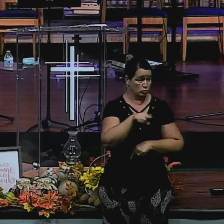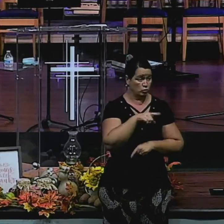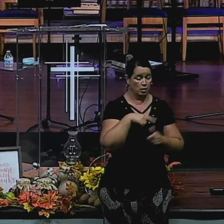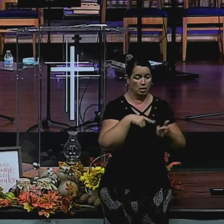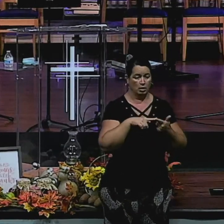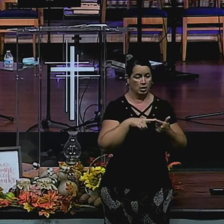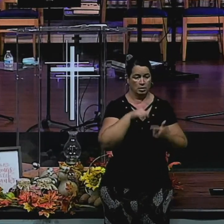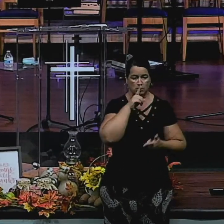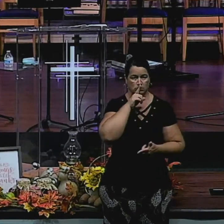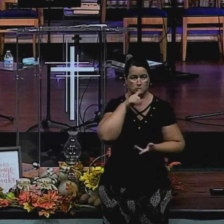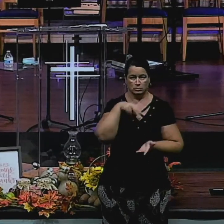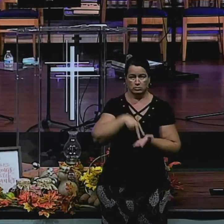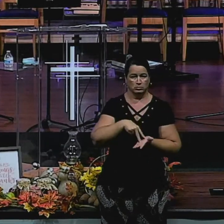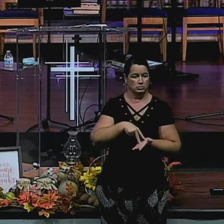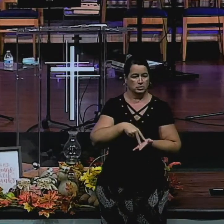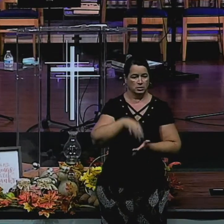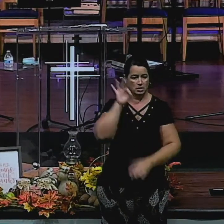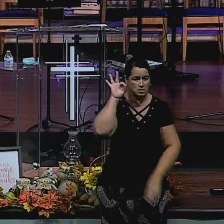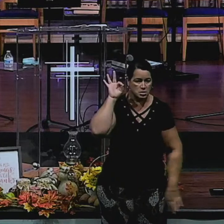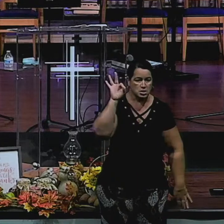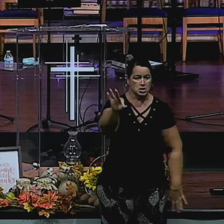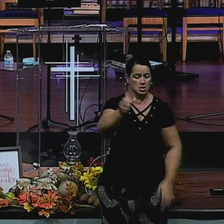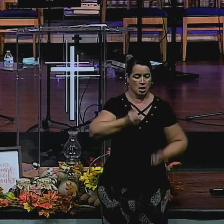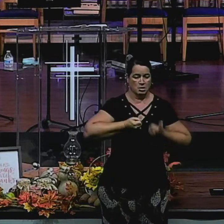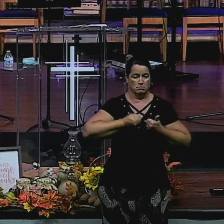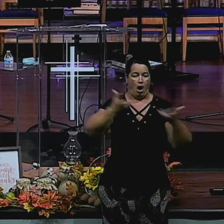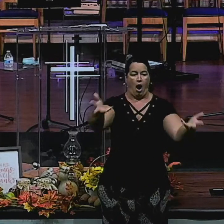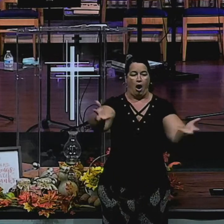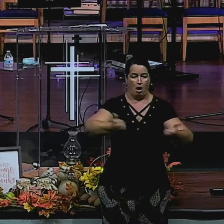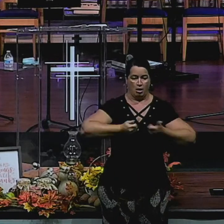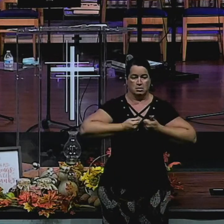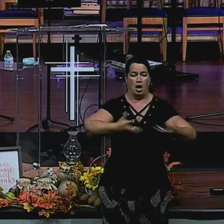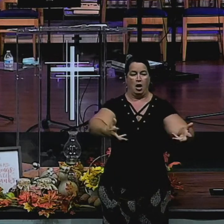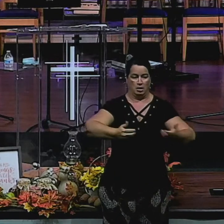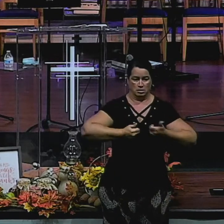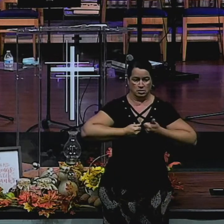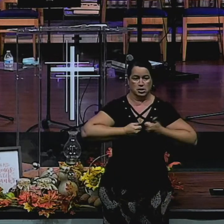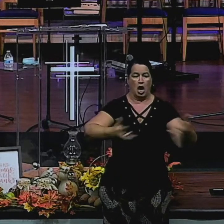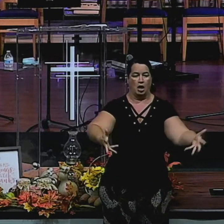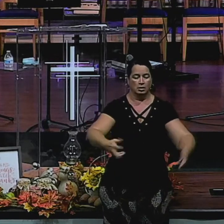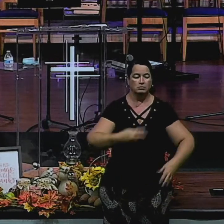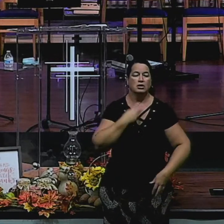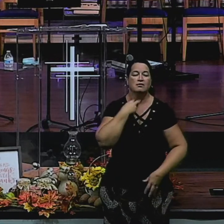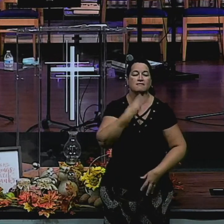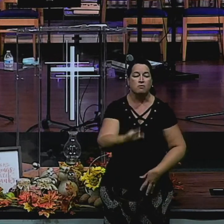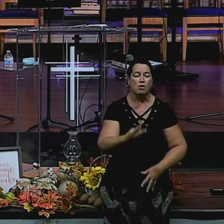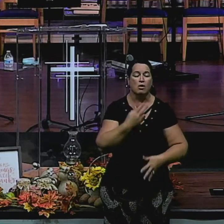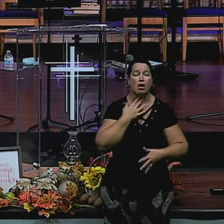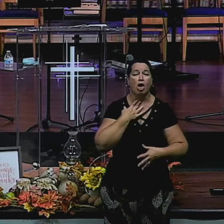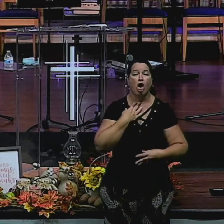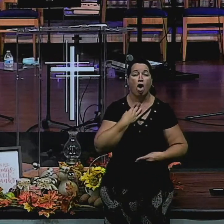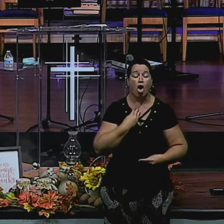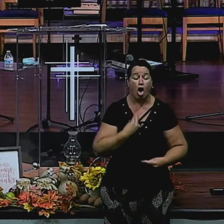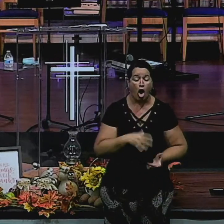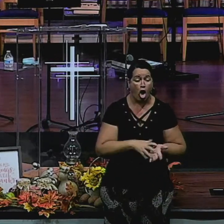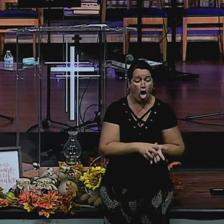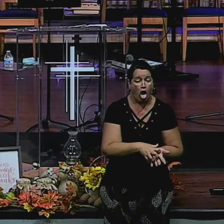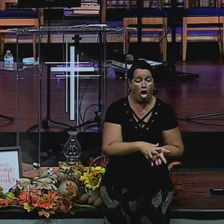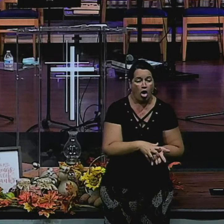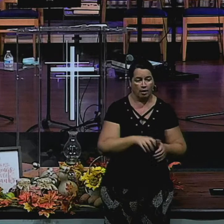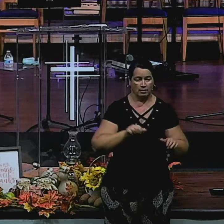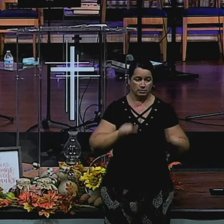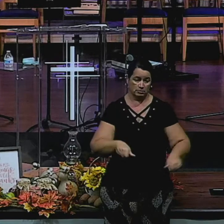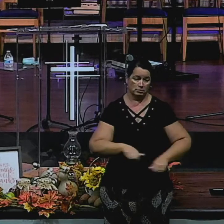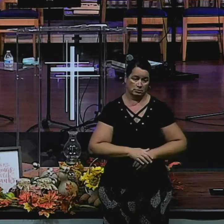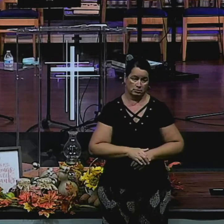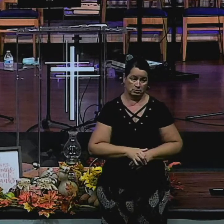would not stand up and burst out my lungs and strip my voice sometimes down to the bare roots of the vocal